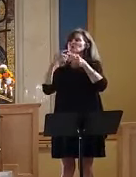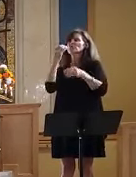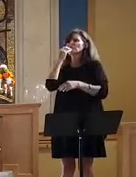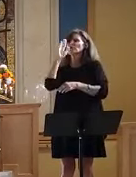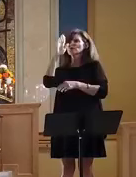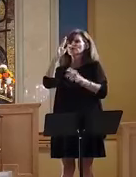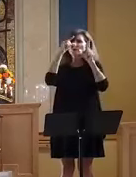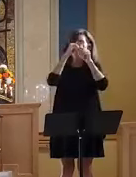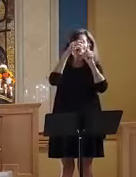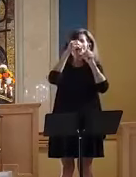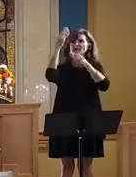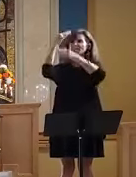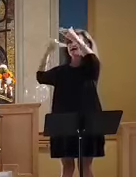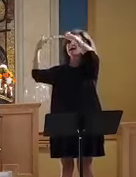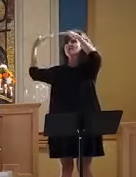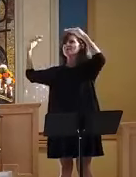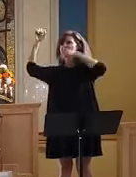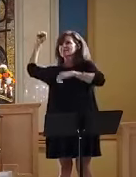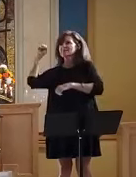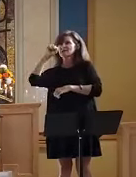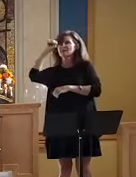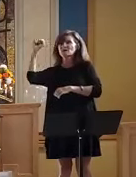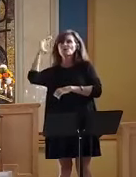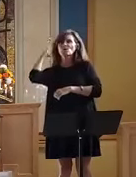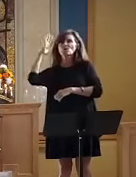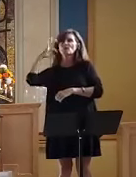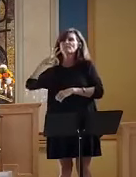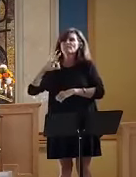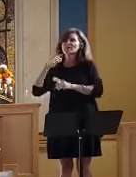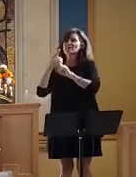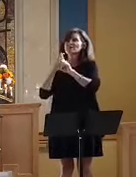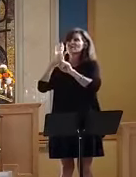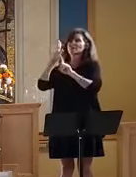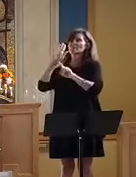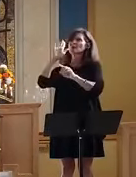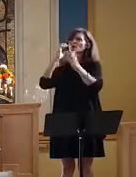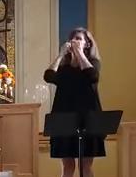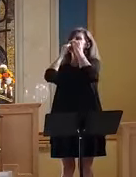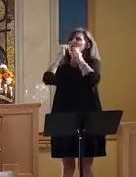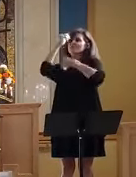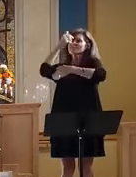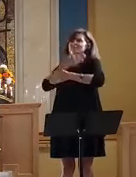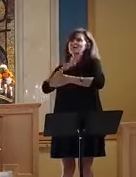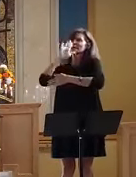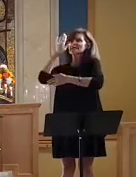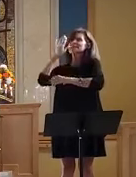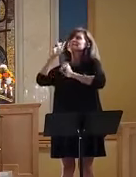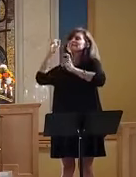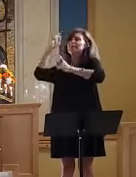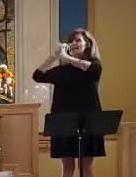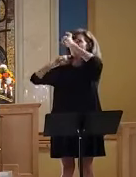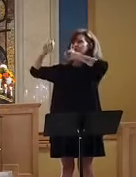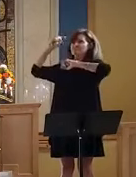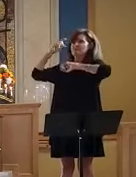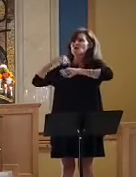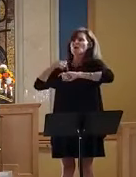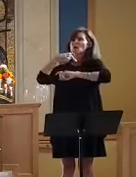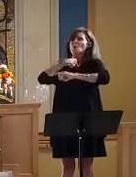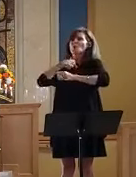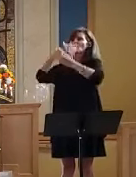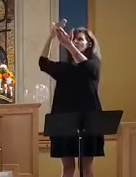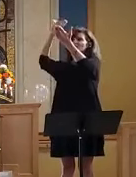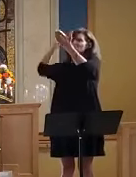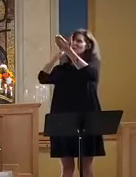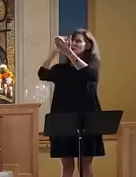sacrament, may so benefit from your beloved Son's great gifts that we may merit an eternal share in